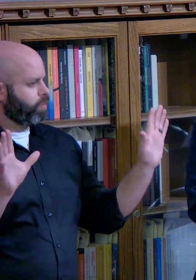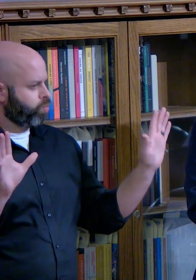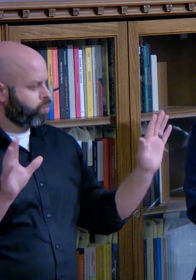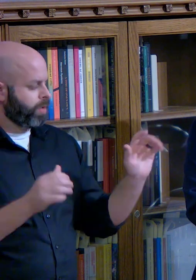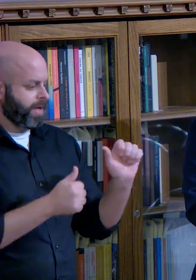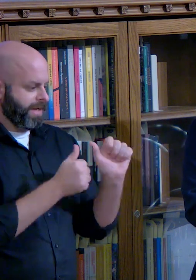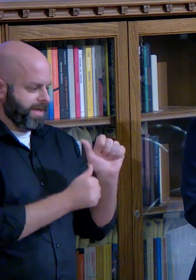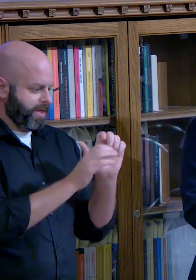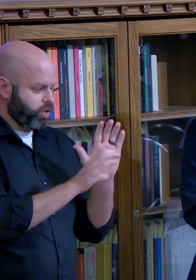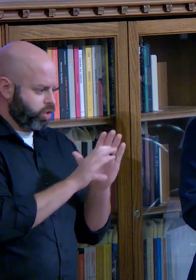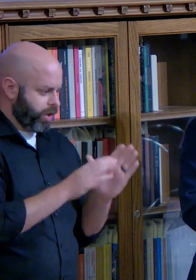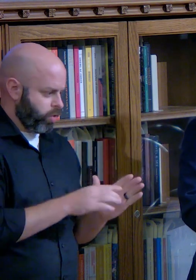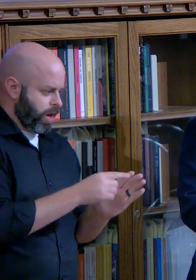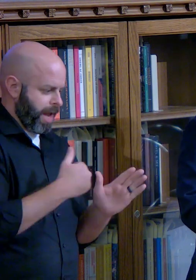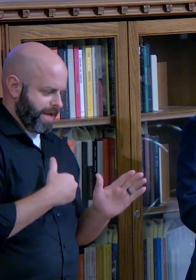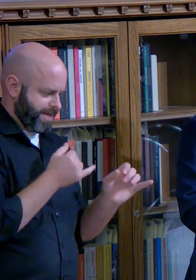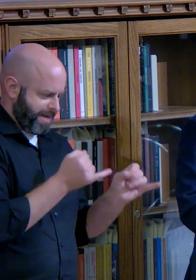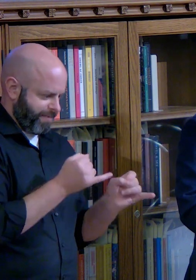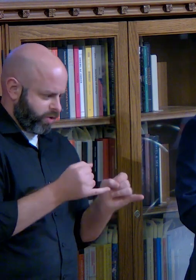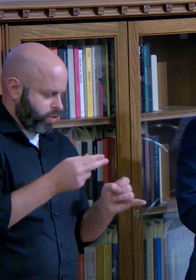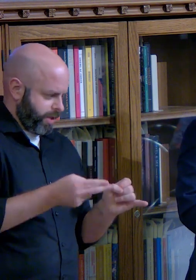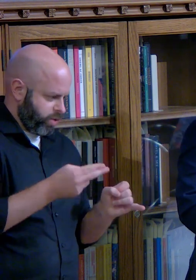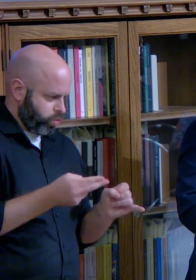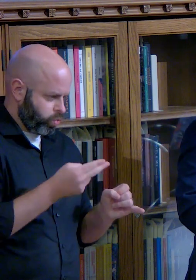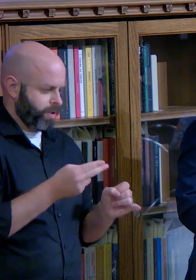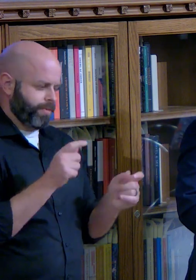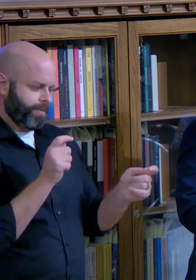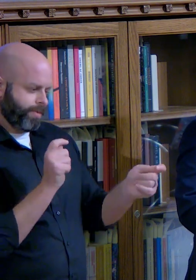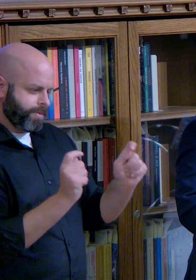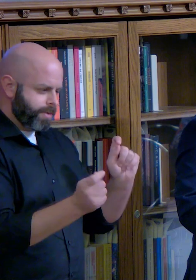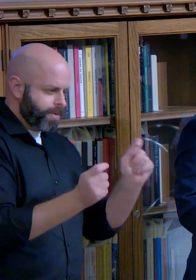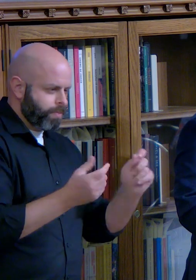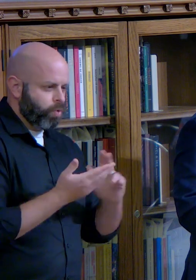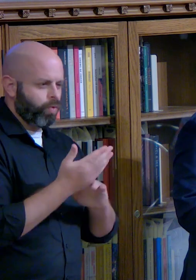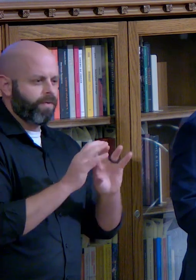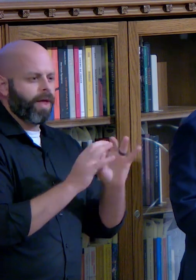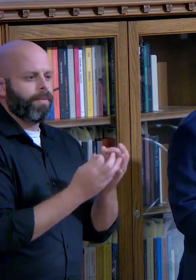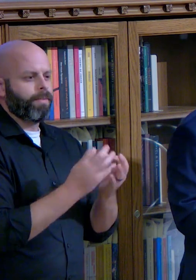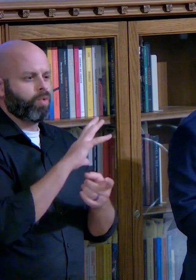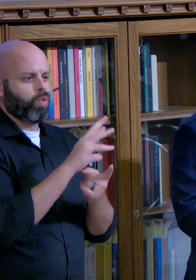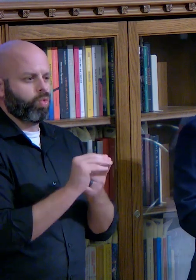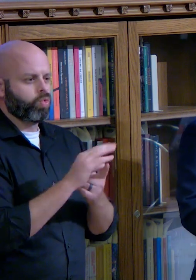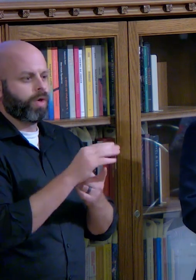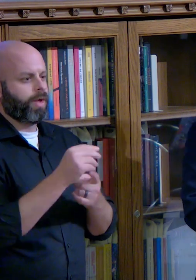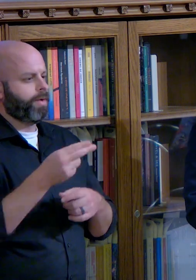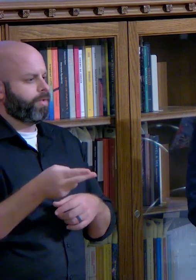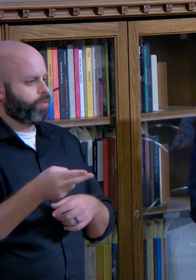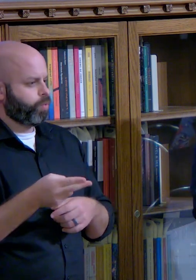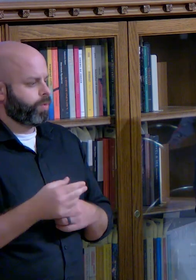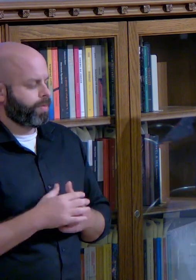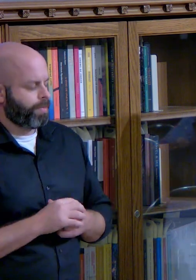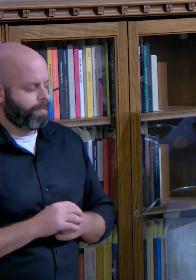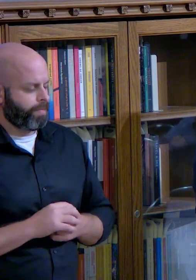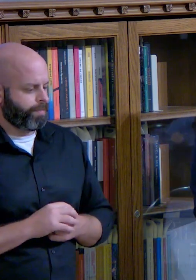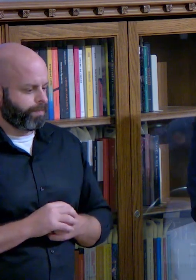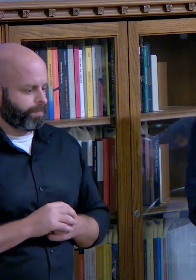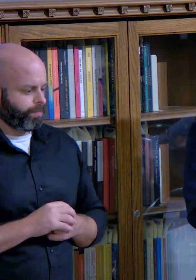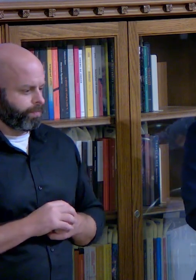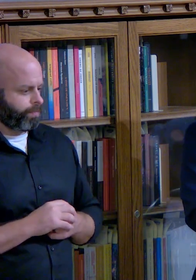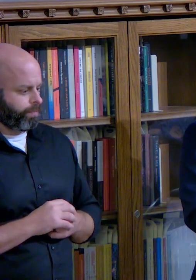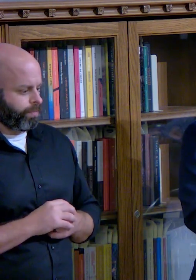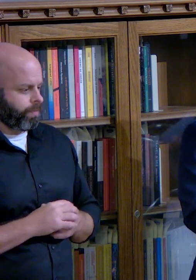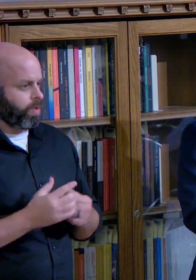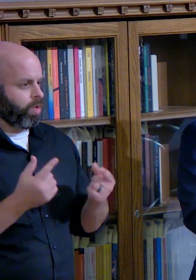each character has an individual history shaped by Family culture and also history when little